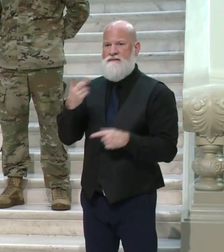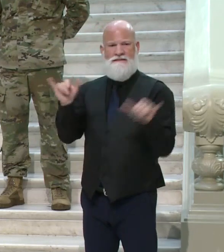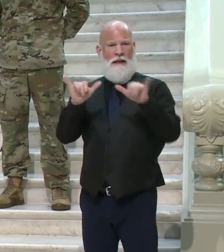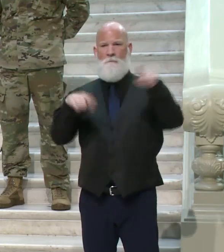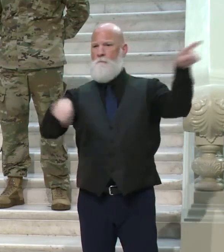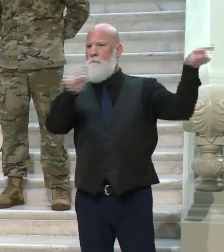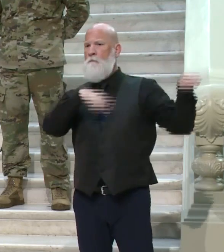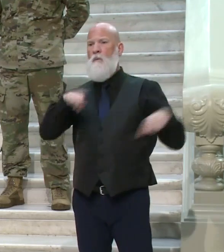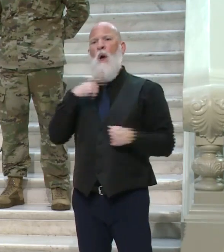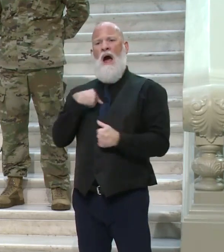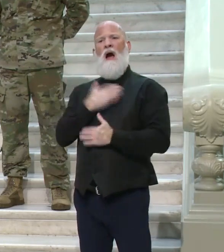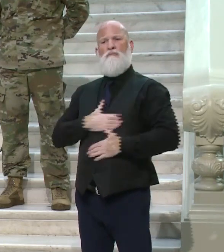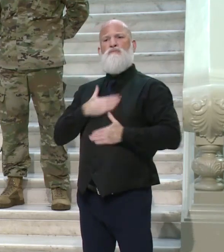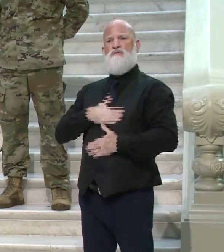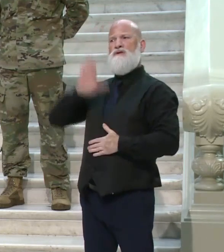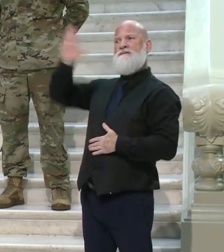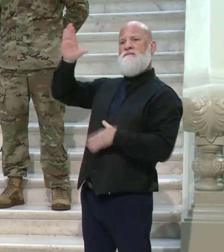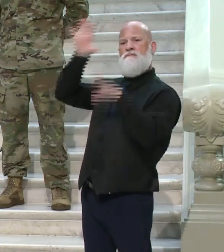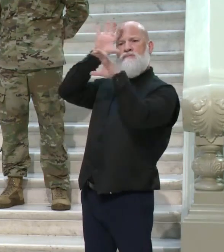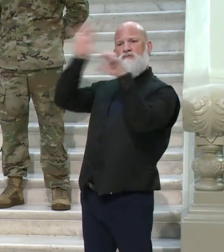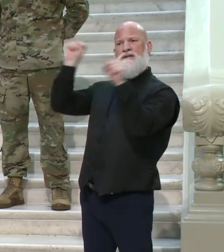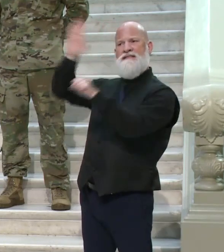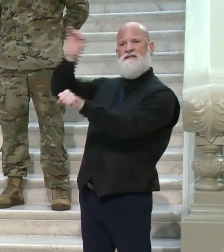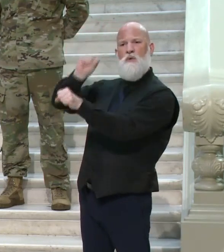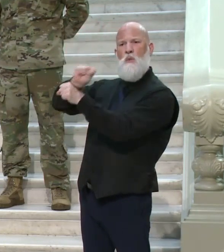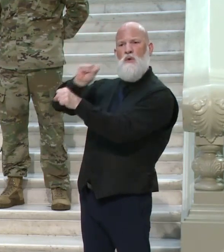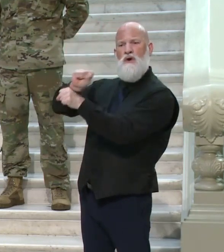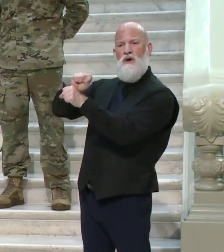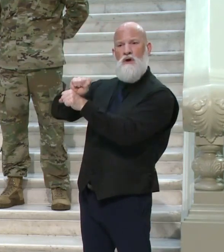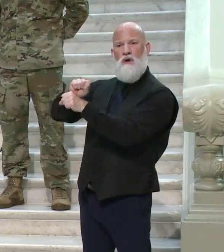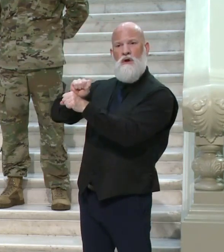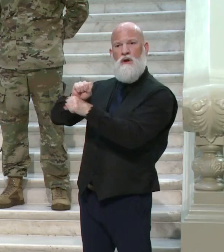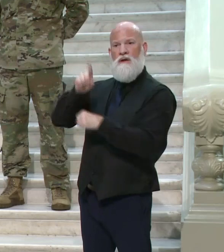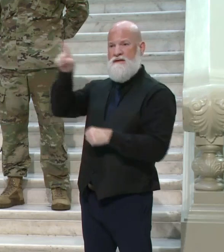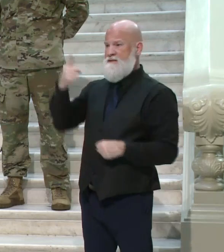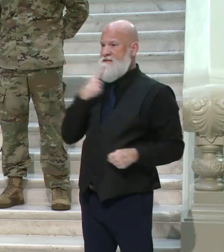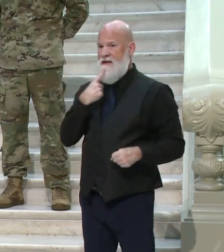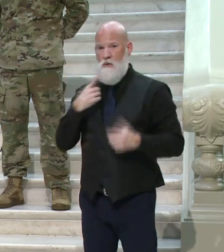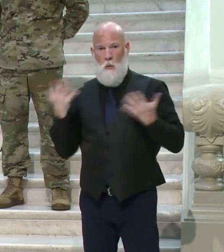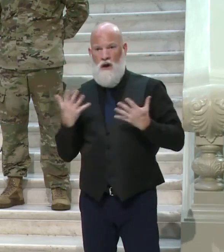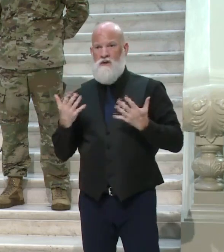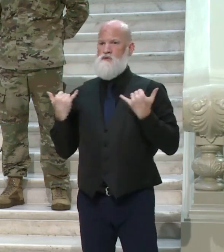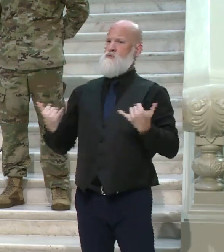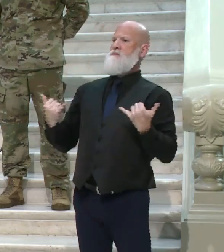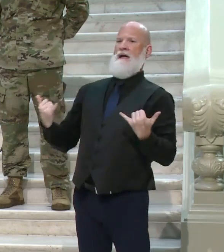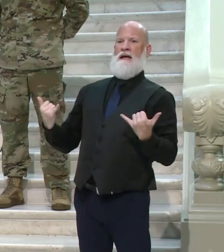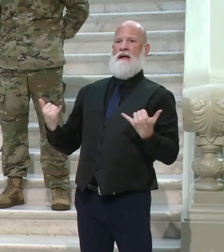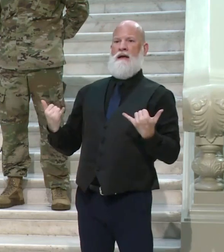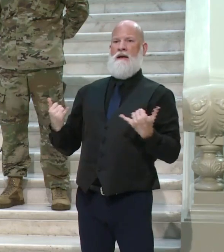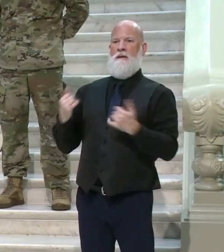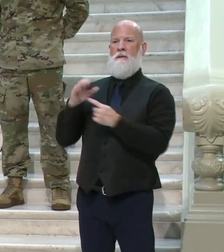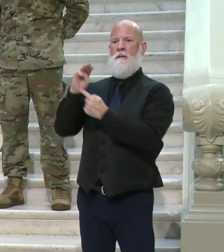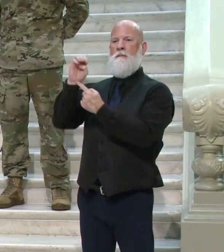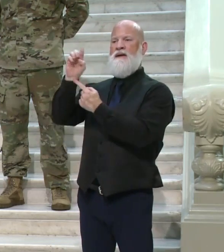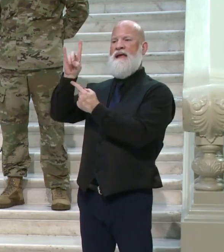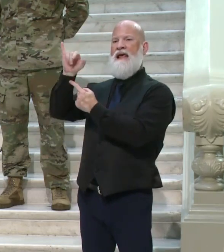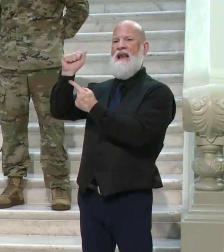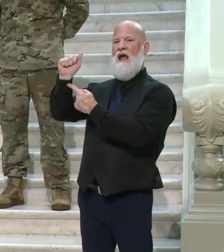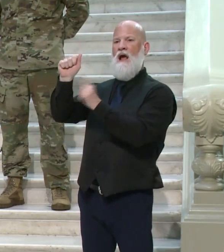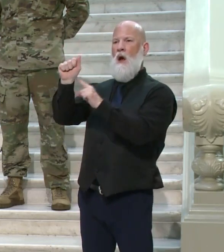what the president's doing. You know, he said it best today. The media wants to continue to divide